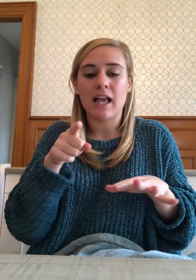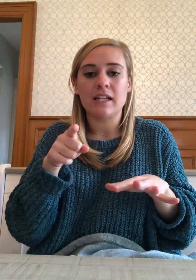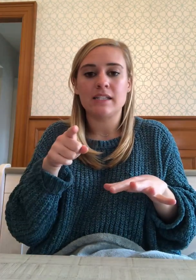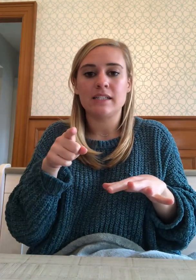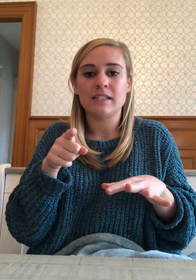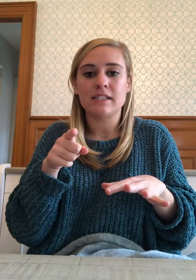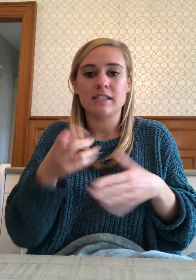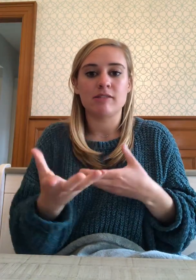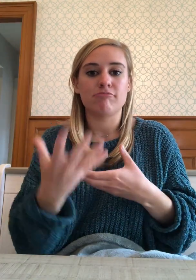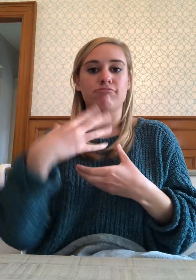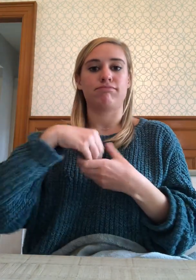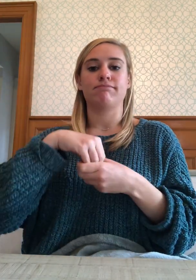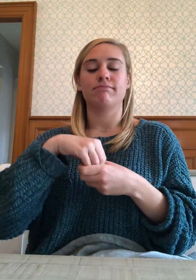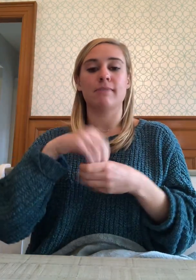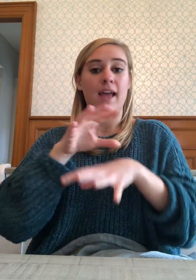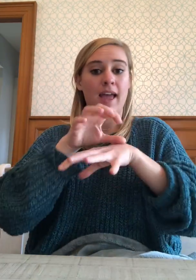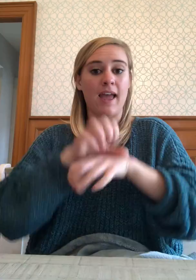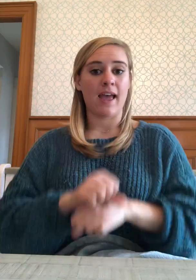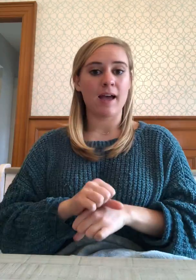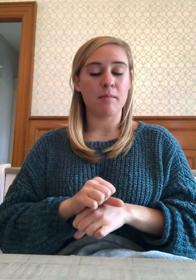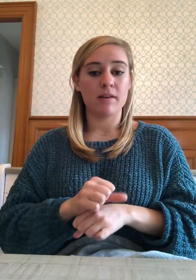thumb-sucking habit from an emotional need.